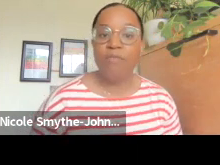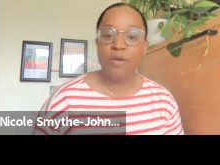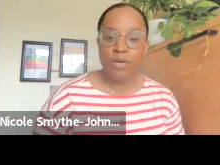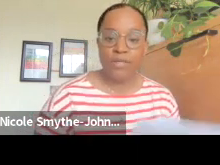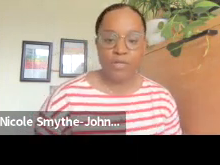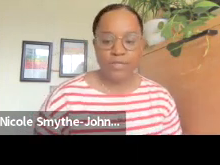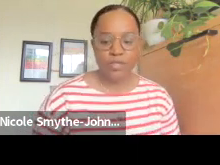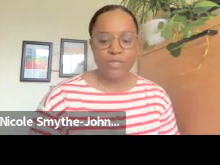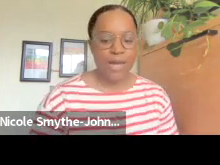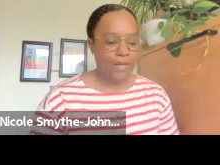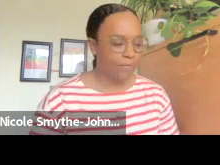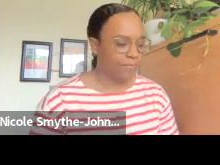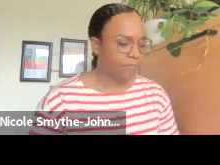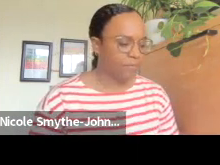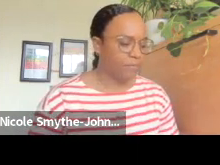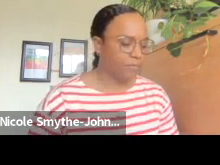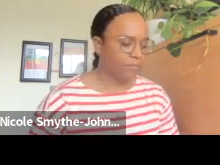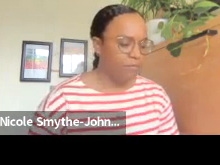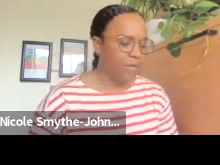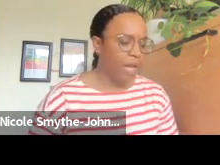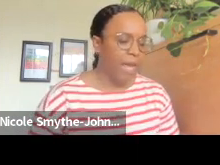Marcus Garvey, who at this point has just died.